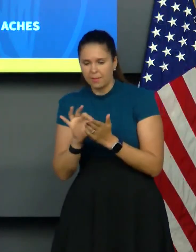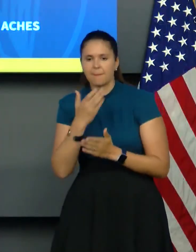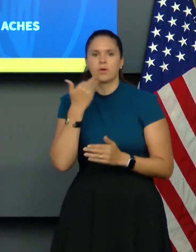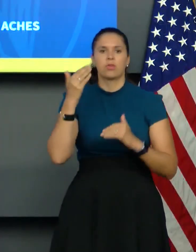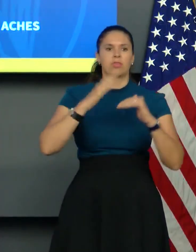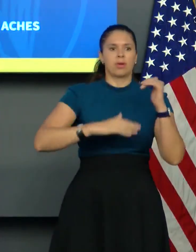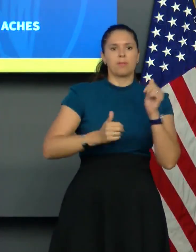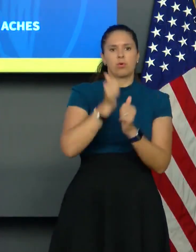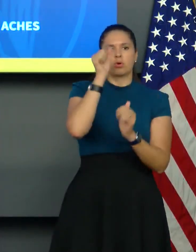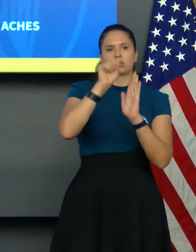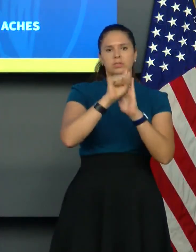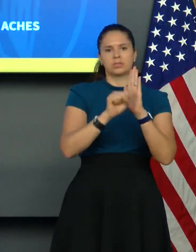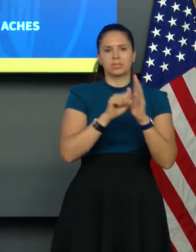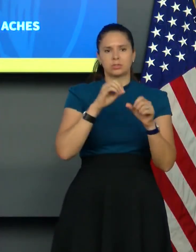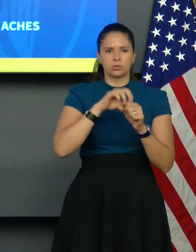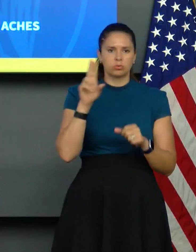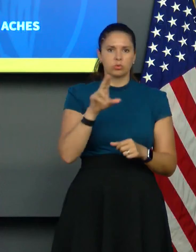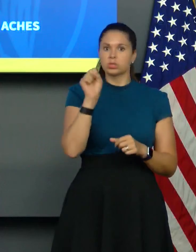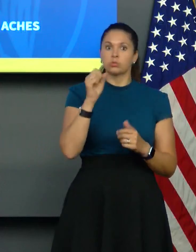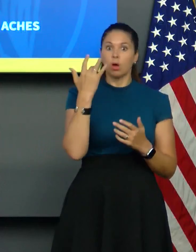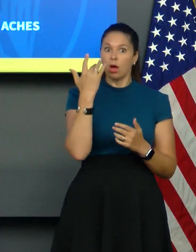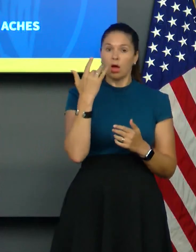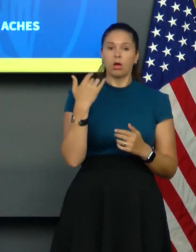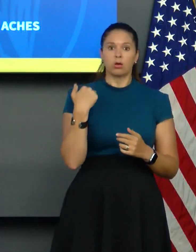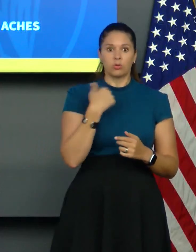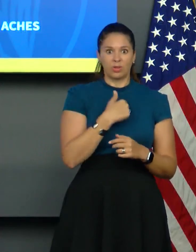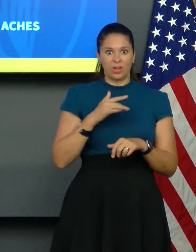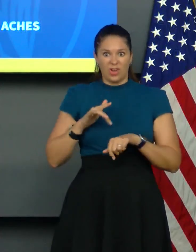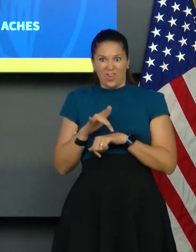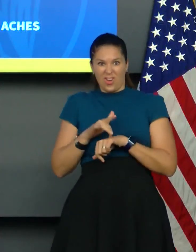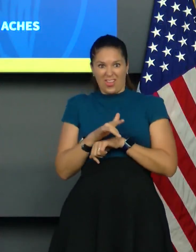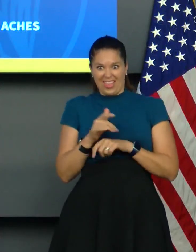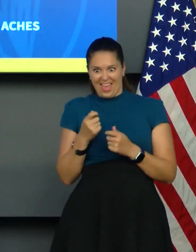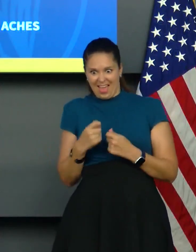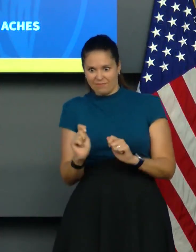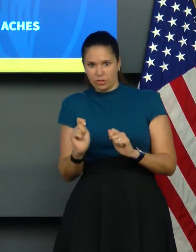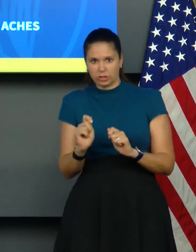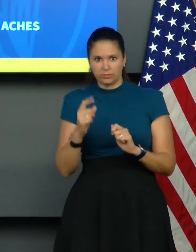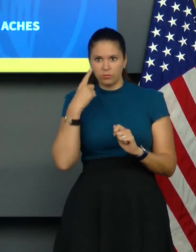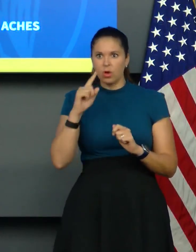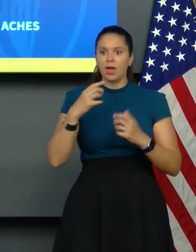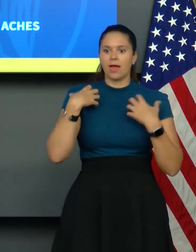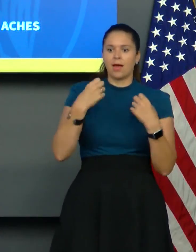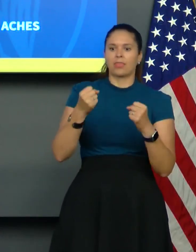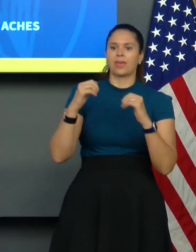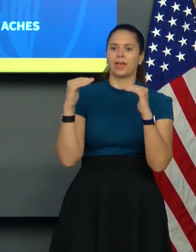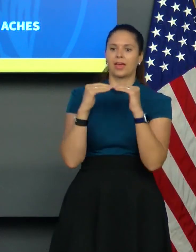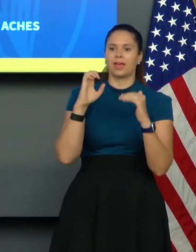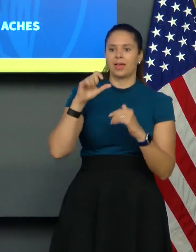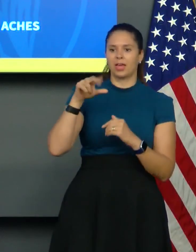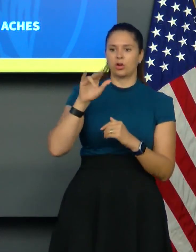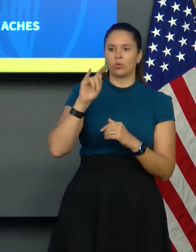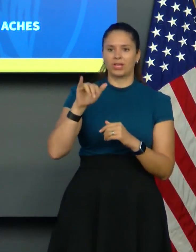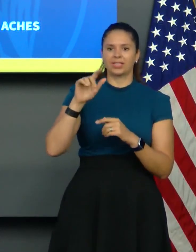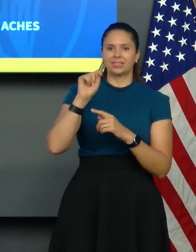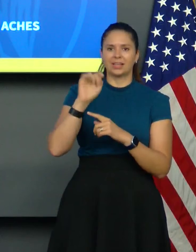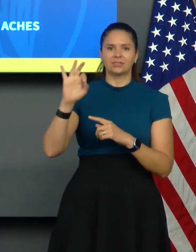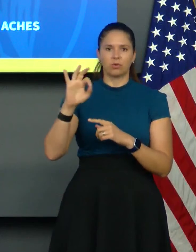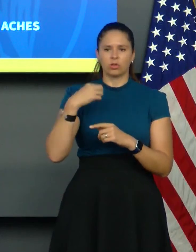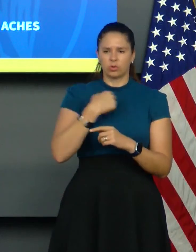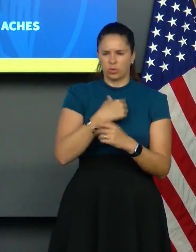nation. And that is directly attributable to our early efforts with respect to the Health Equity Task Force, because we wanted to be able to dig